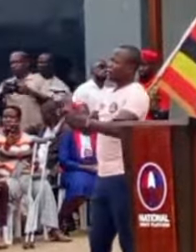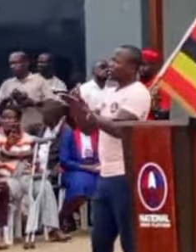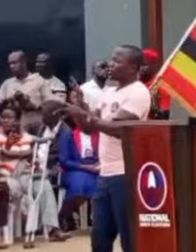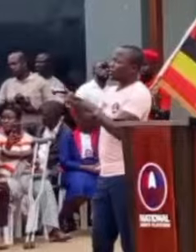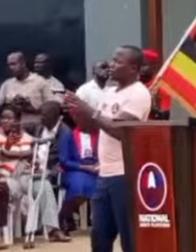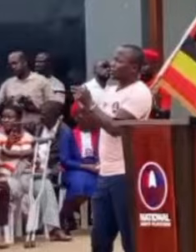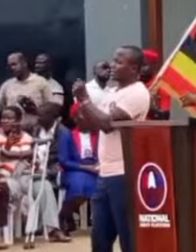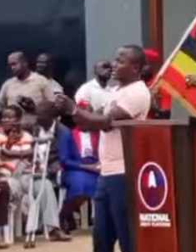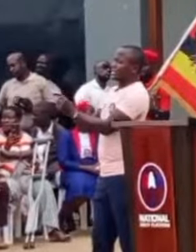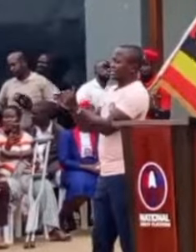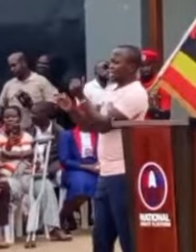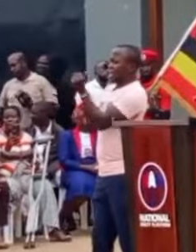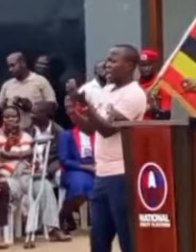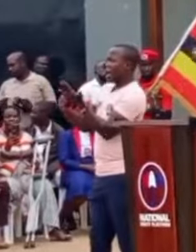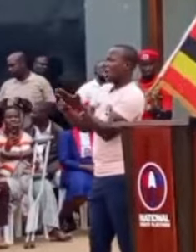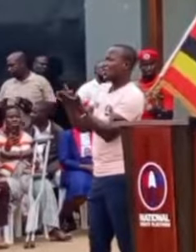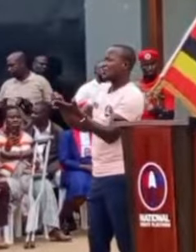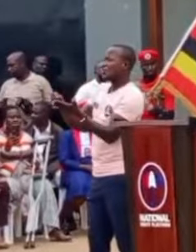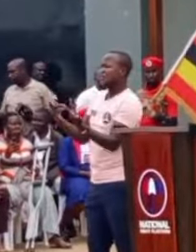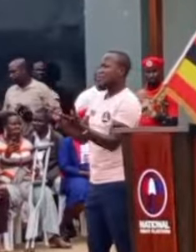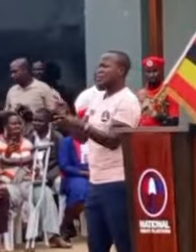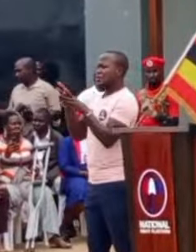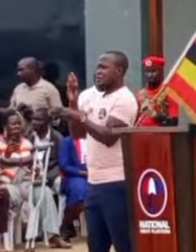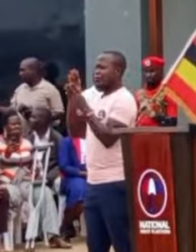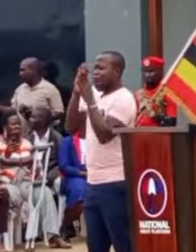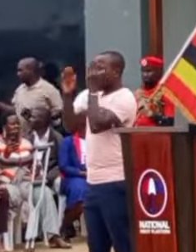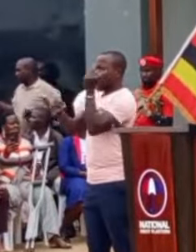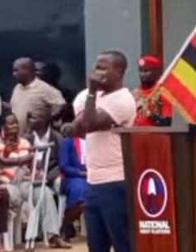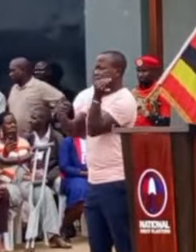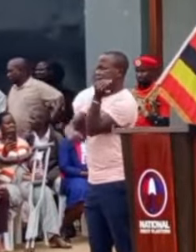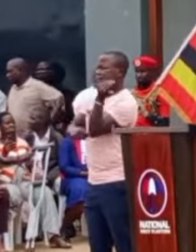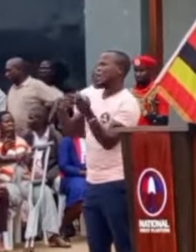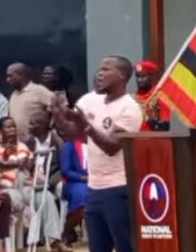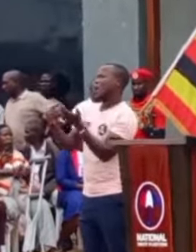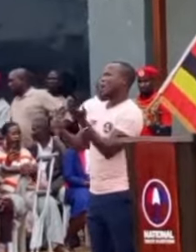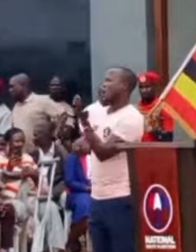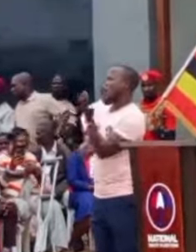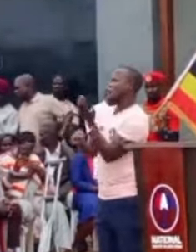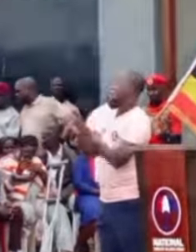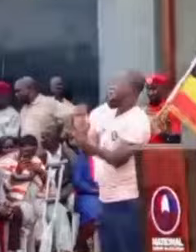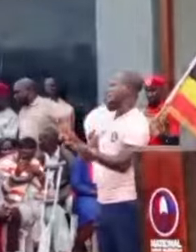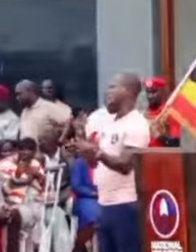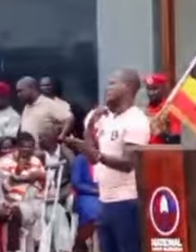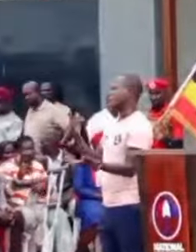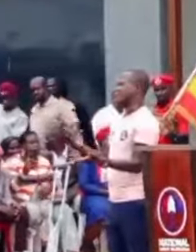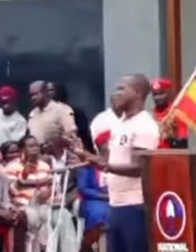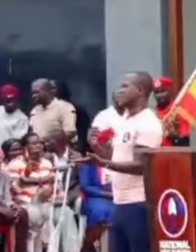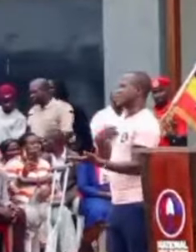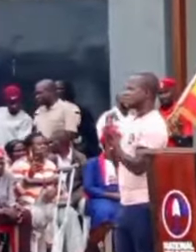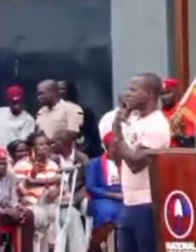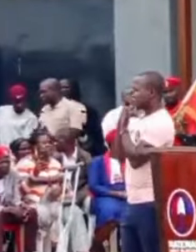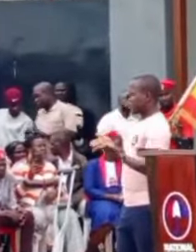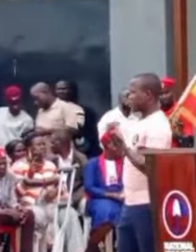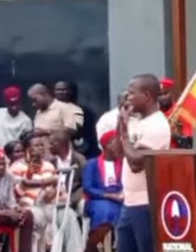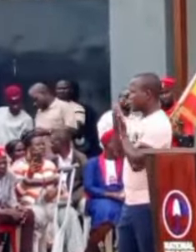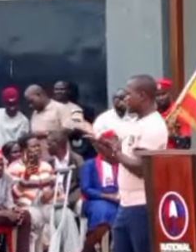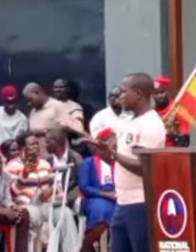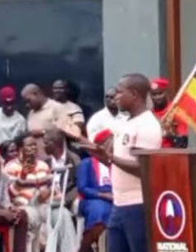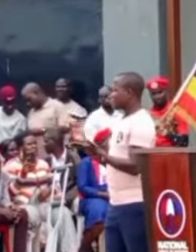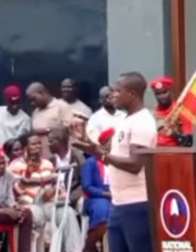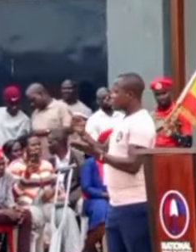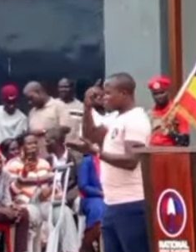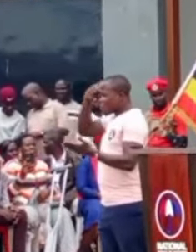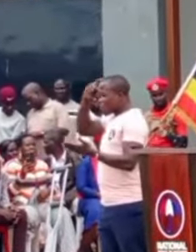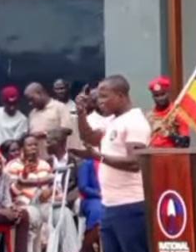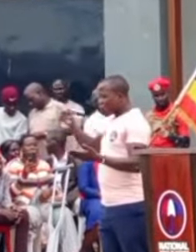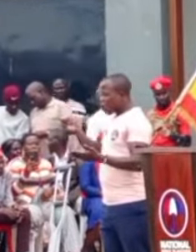n'omulundi n'ogumu bookasaba banga balina kye babbamu nga balina kye babbamu nga balina kye babbamu ndi wano bategeeza basebo ne bannyabo ti bino